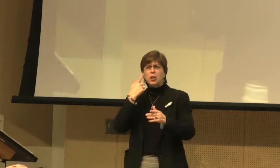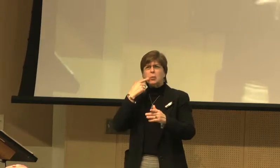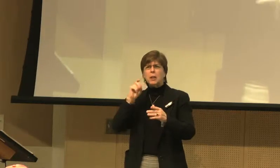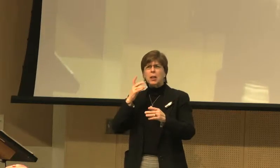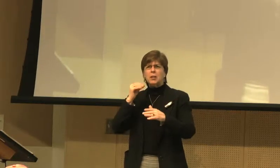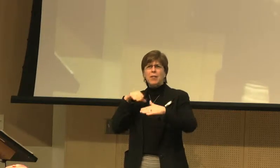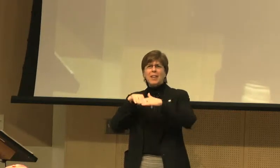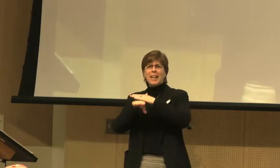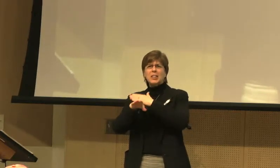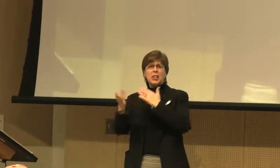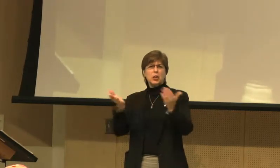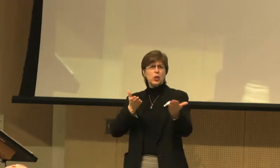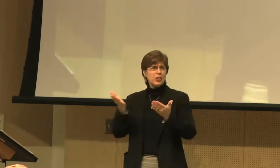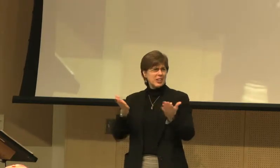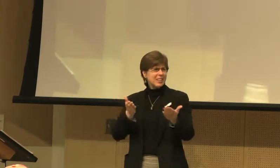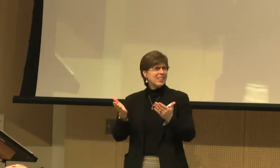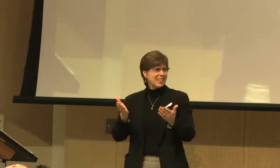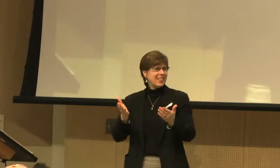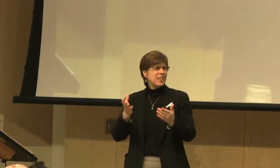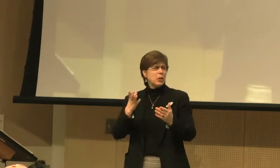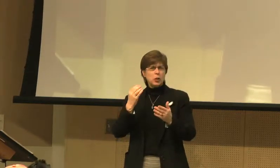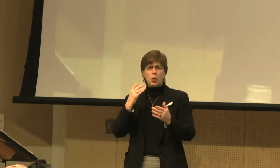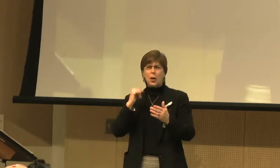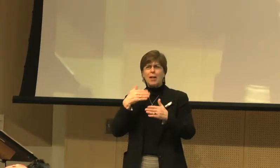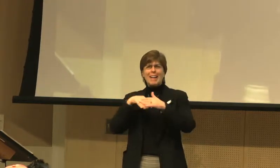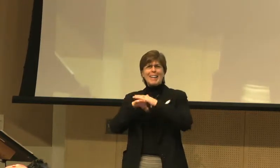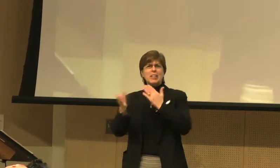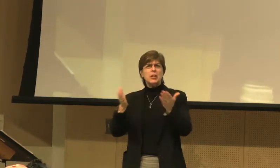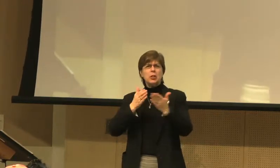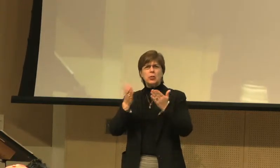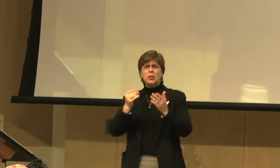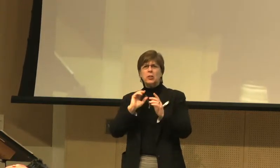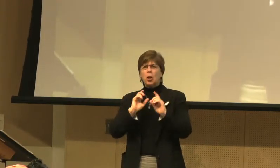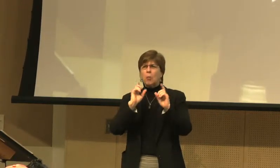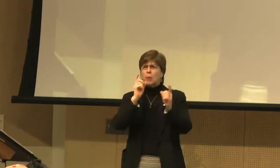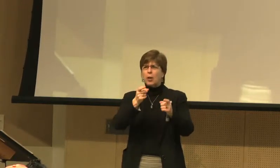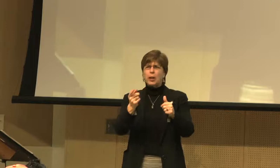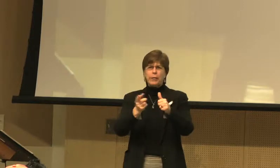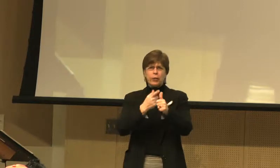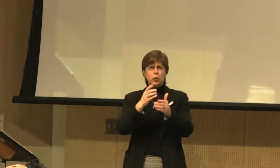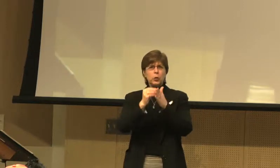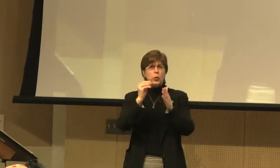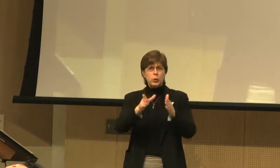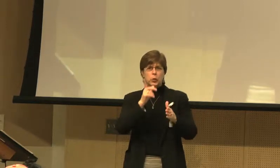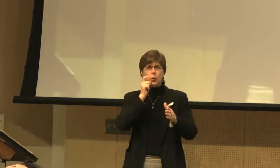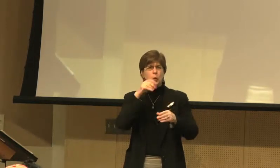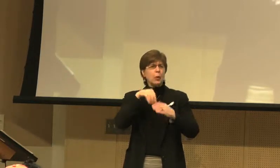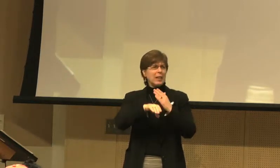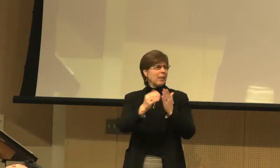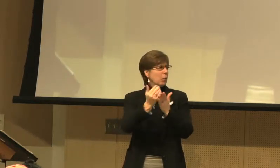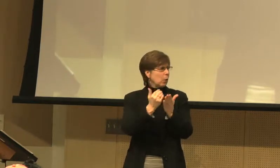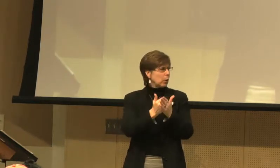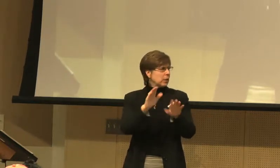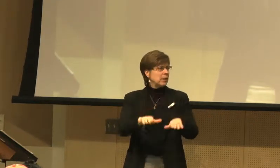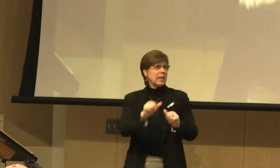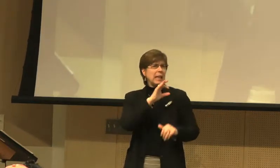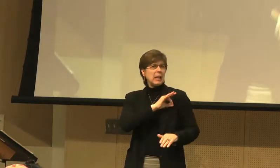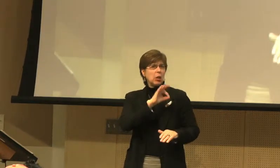just because of access services. So if our access services are provided first to the students who are in courses, 18